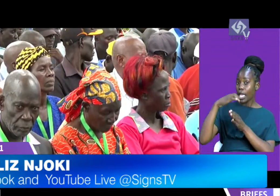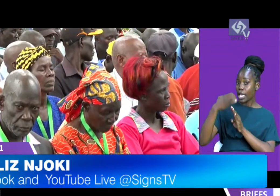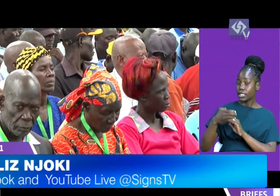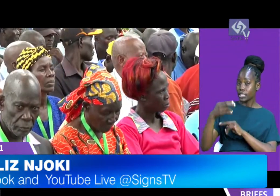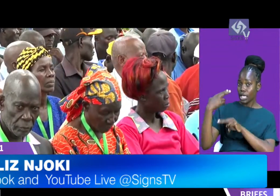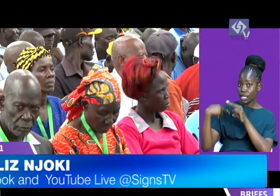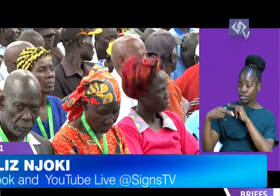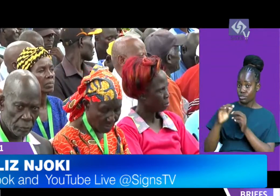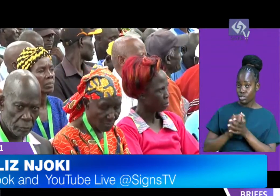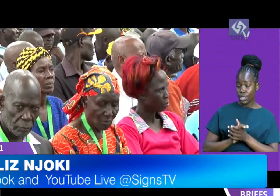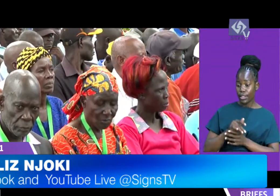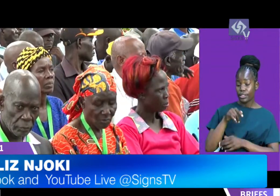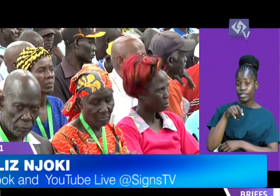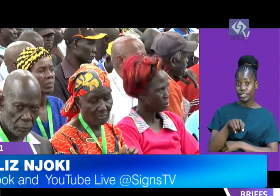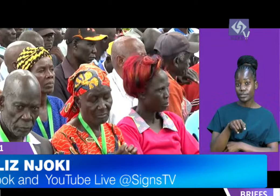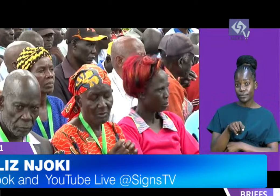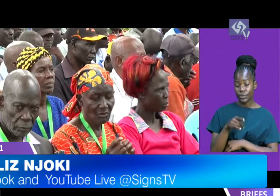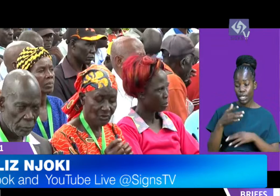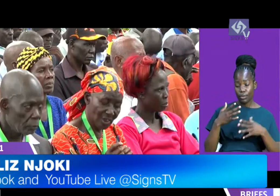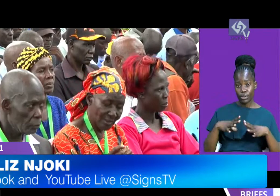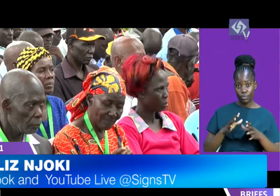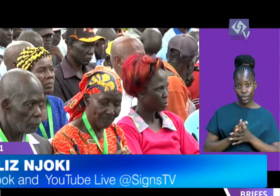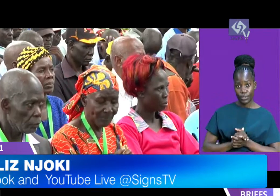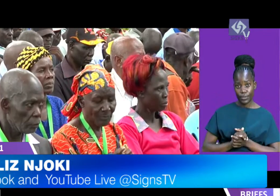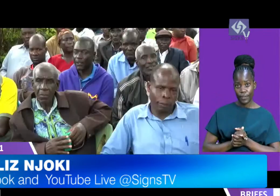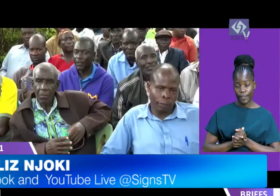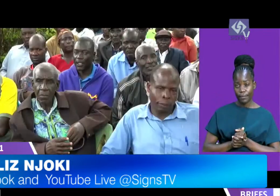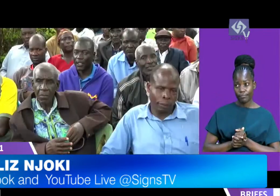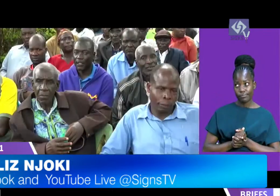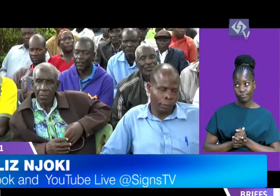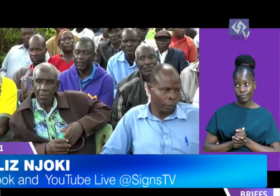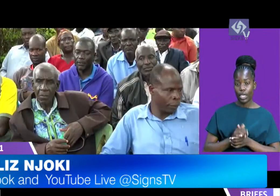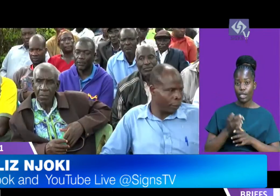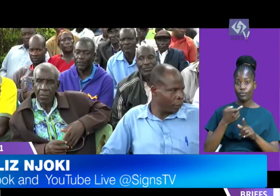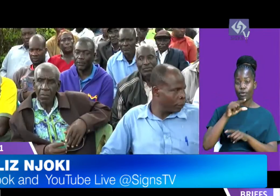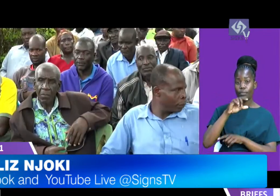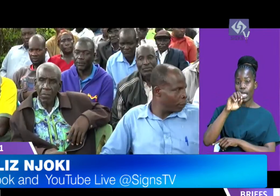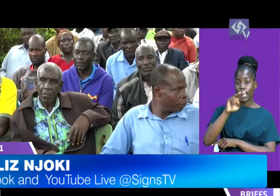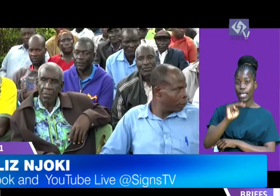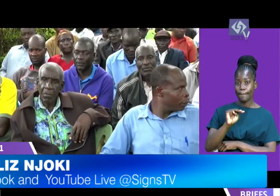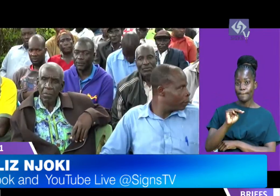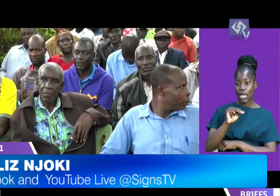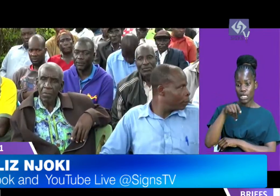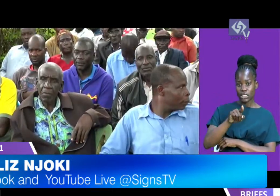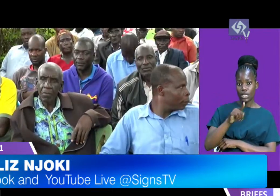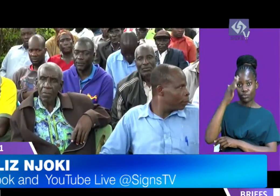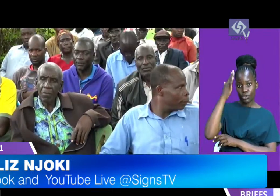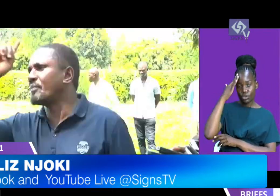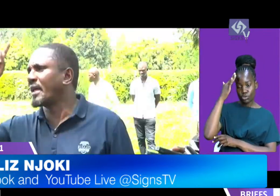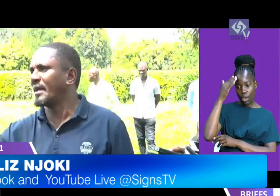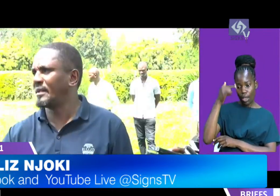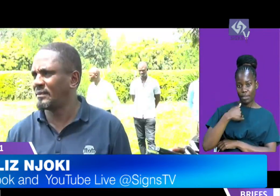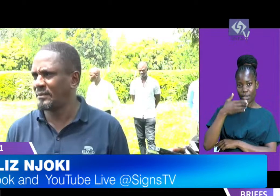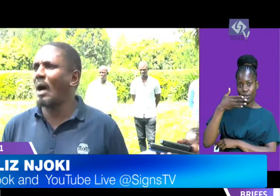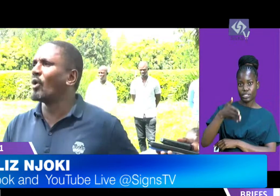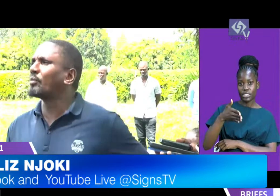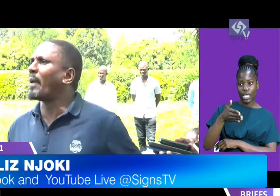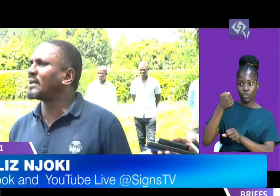these people from Game will know that I was there for something. I'm not partnering